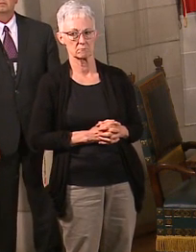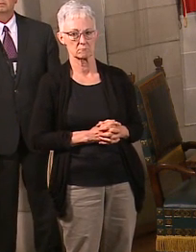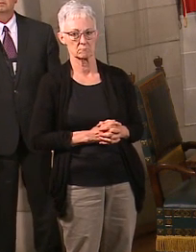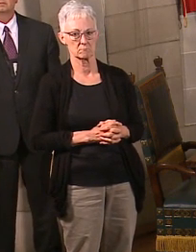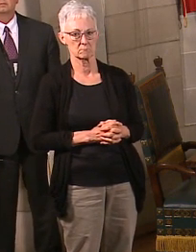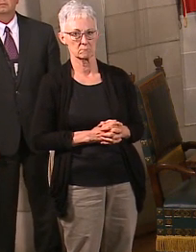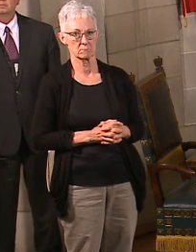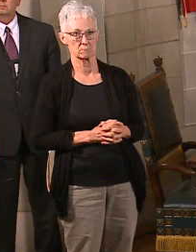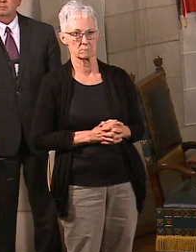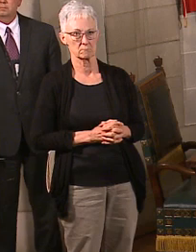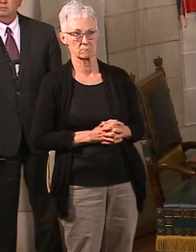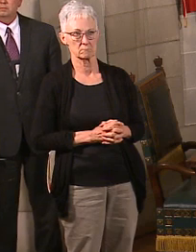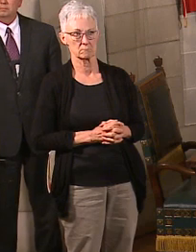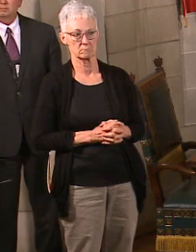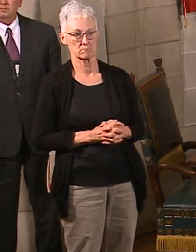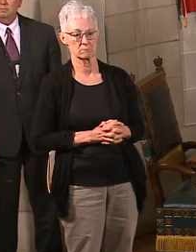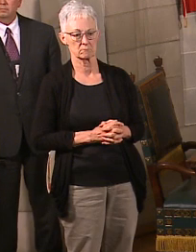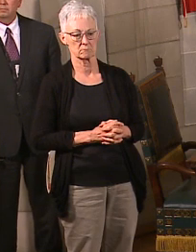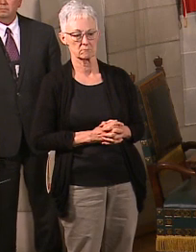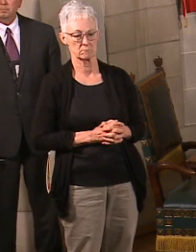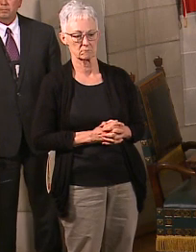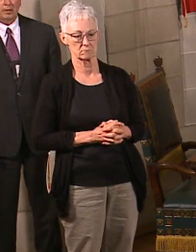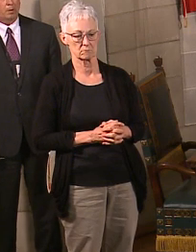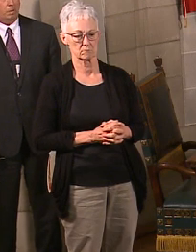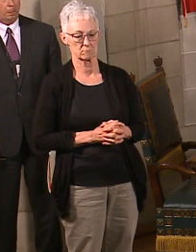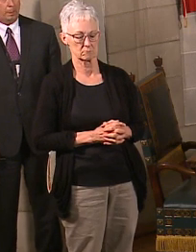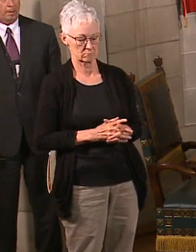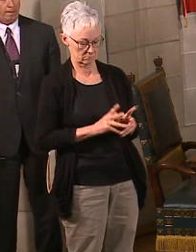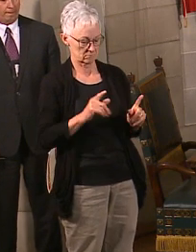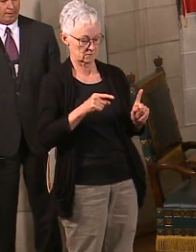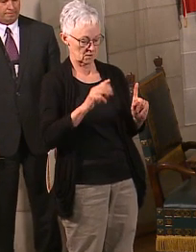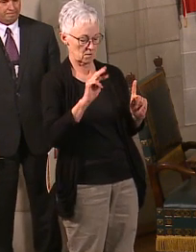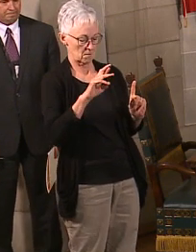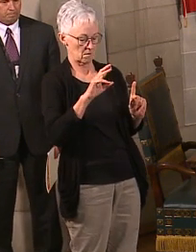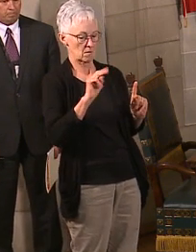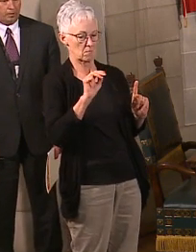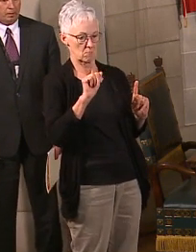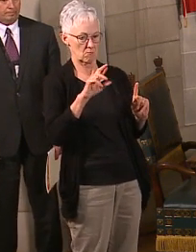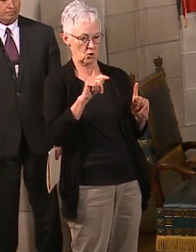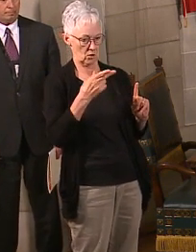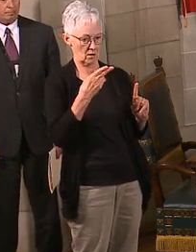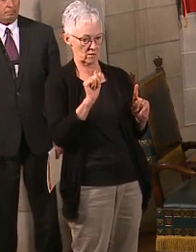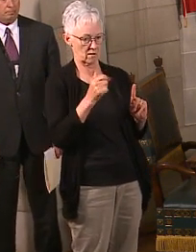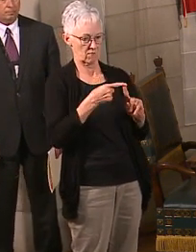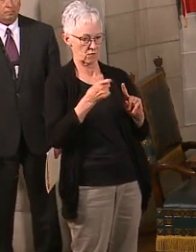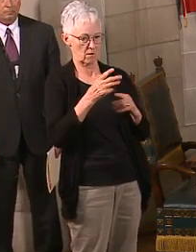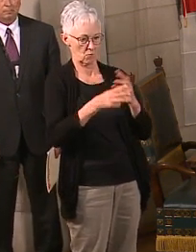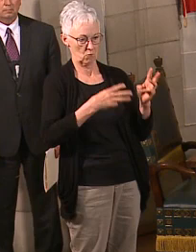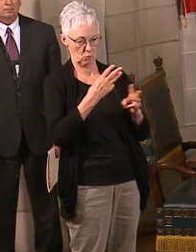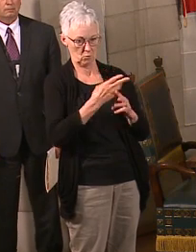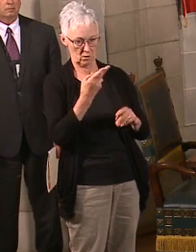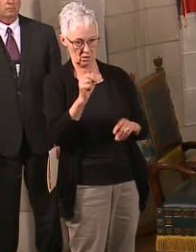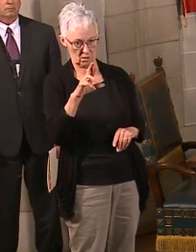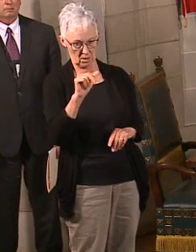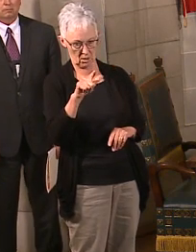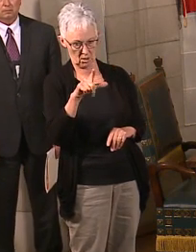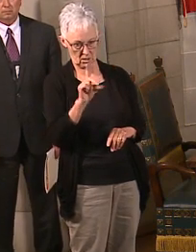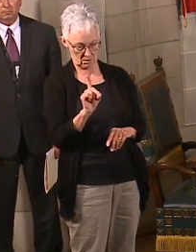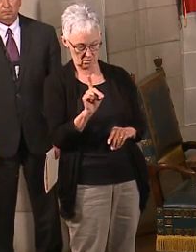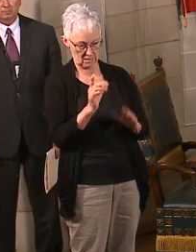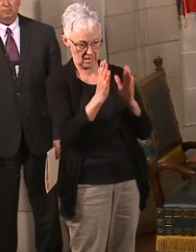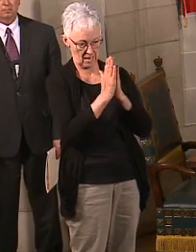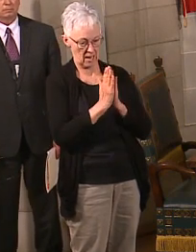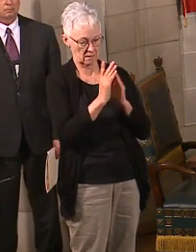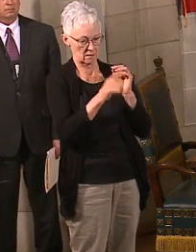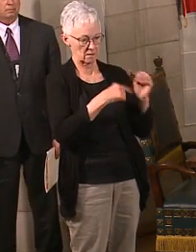without the extra benefits they'll get under prime coverage? So Martha Starr from the World Herald asks about our Medicaid expansion program. Department of Health and